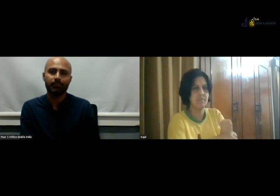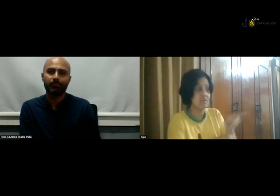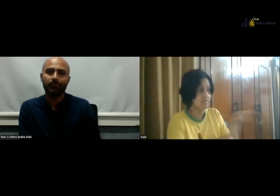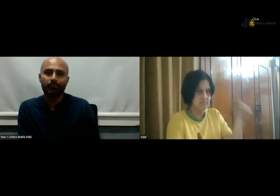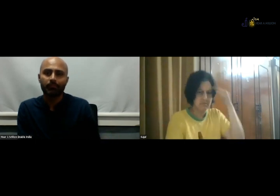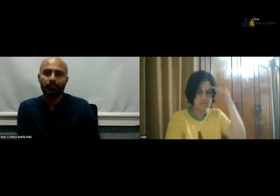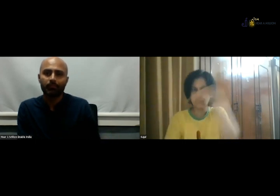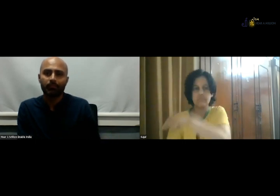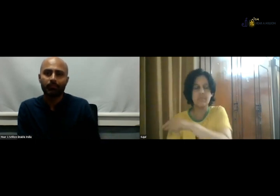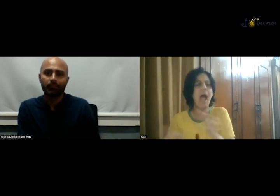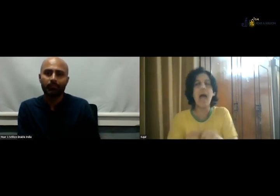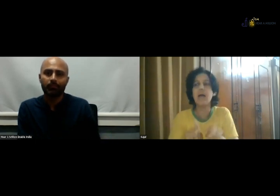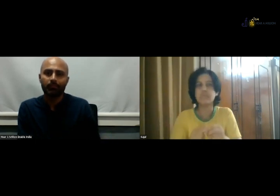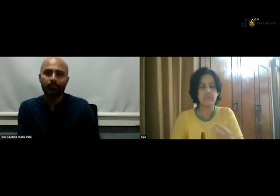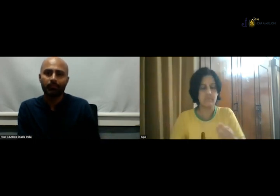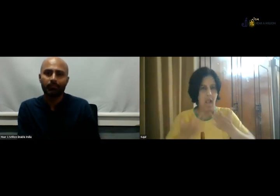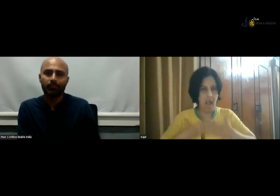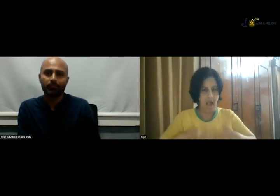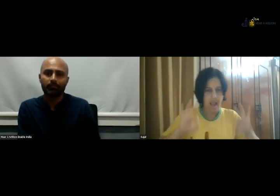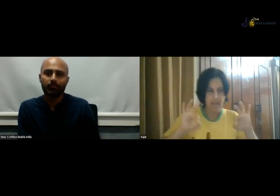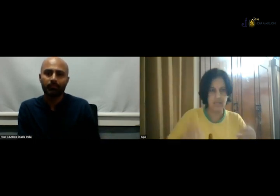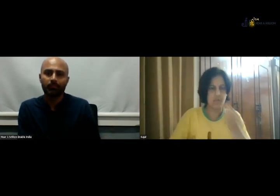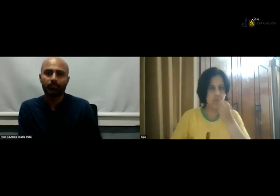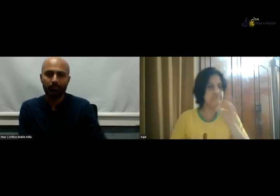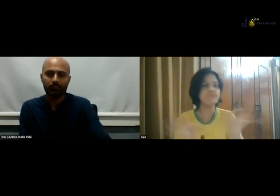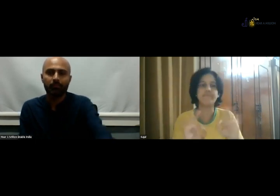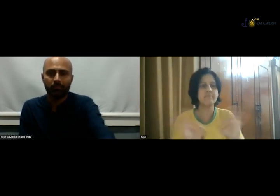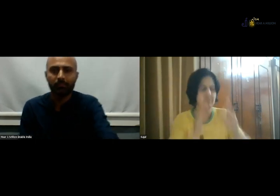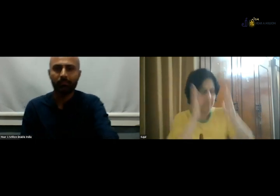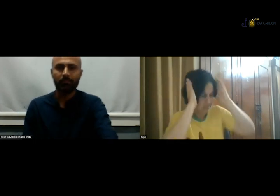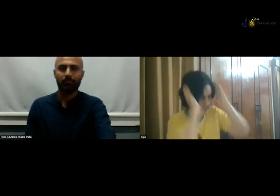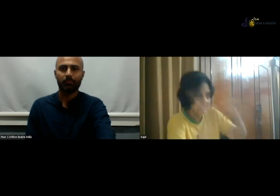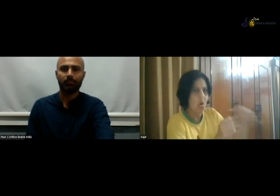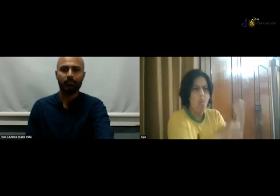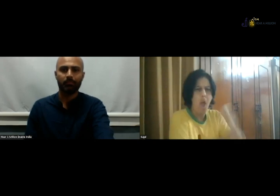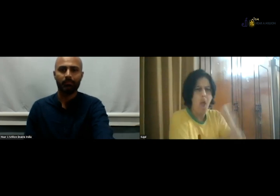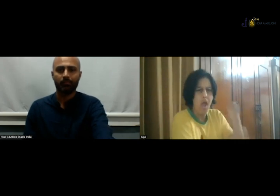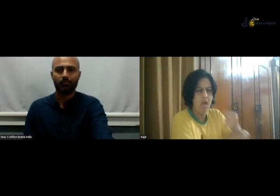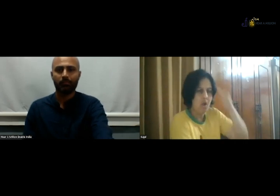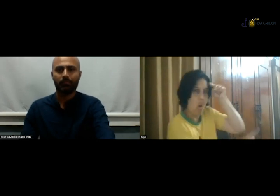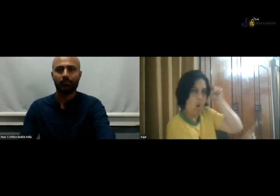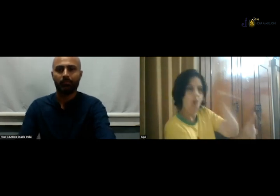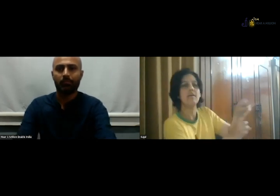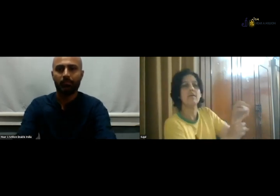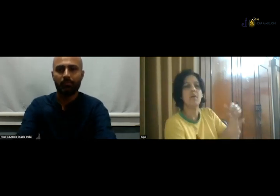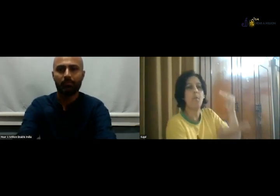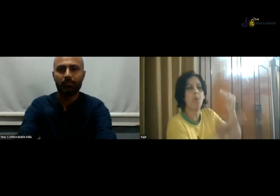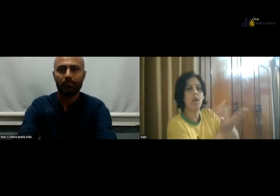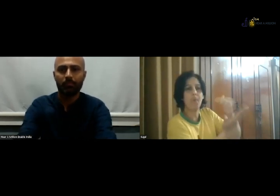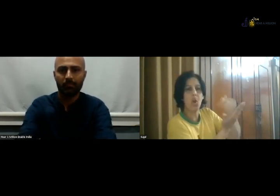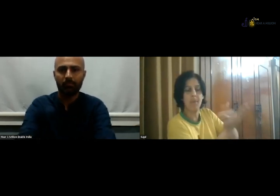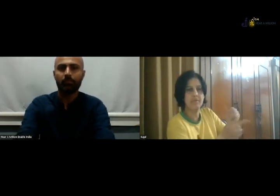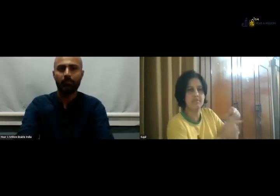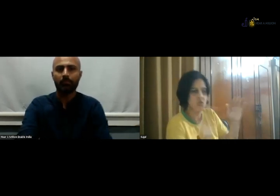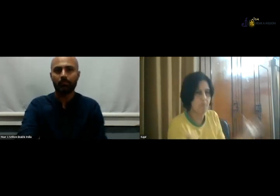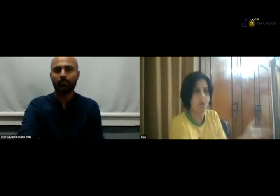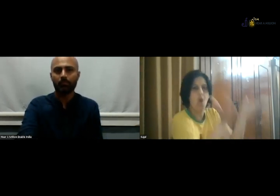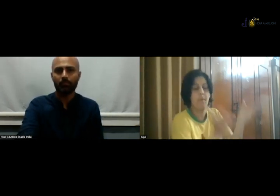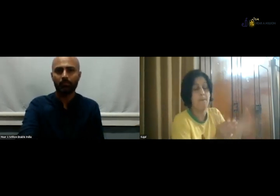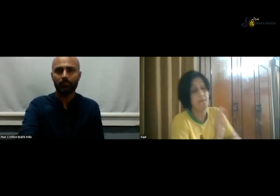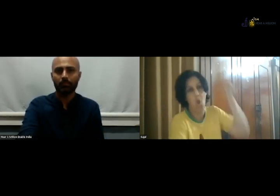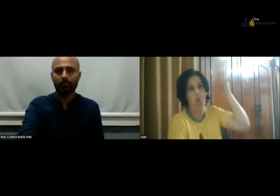president position, and she worked so hard. And she never thought about her health. She worked